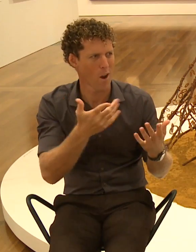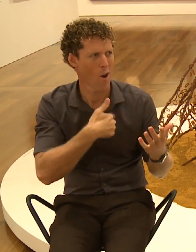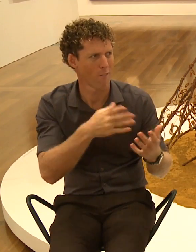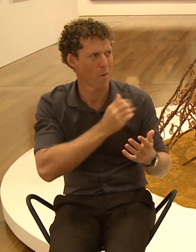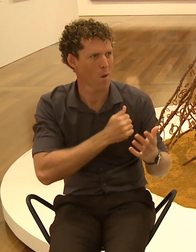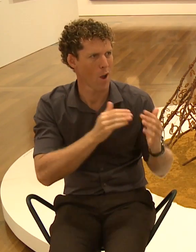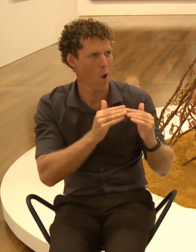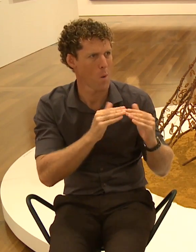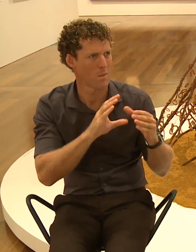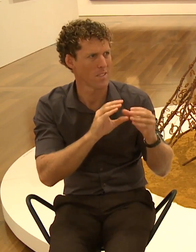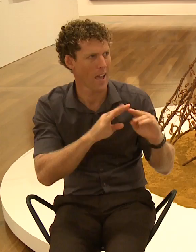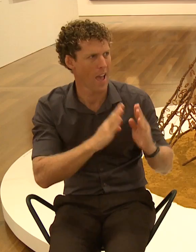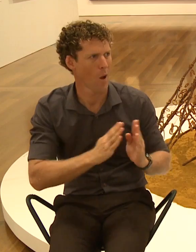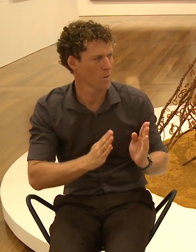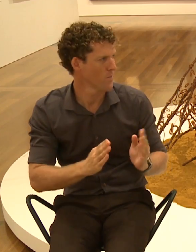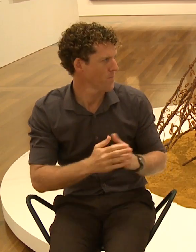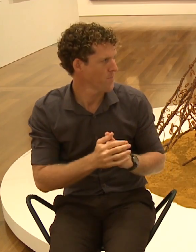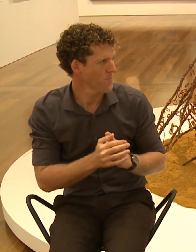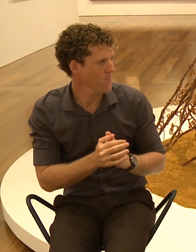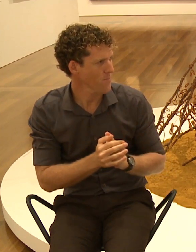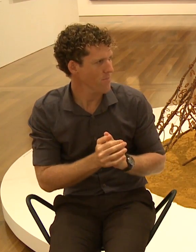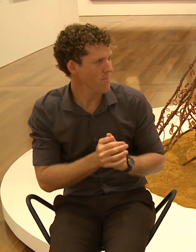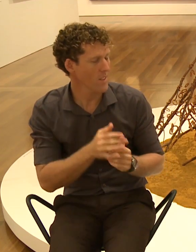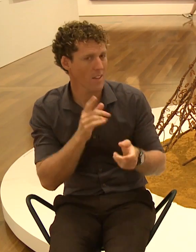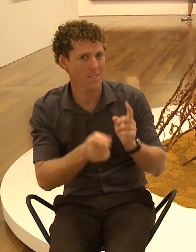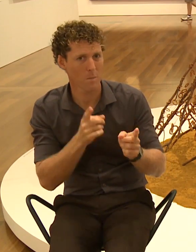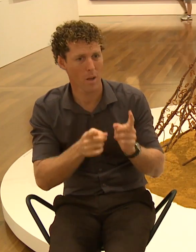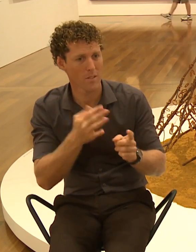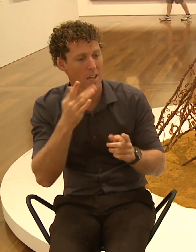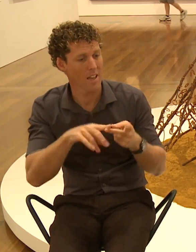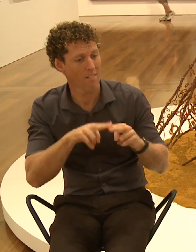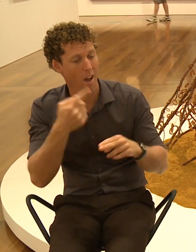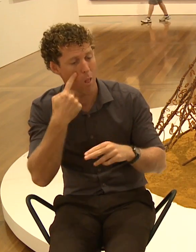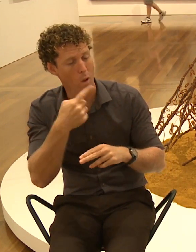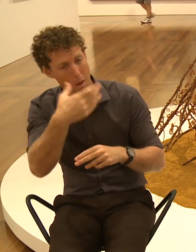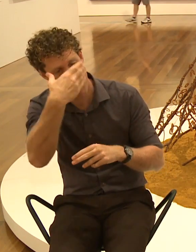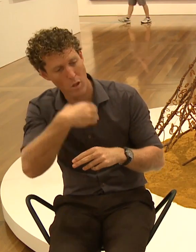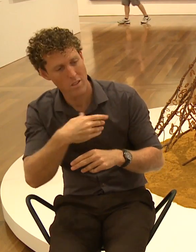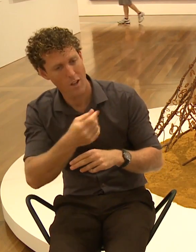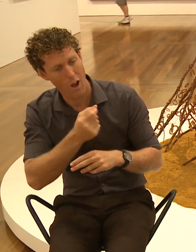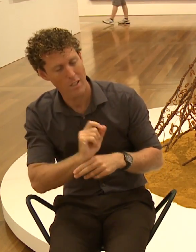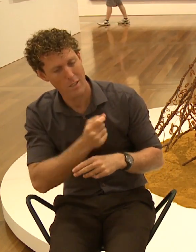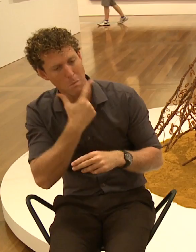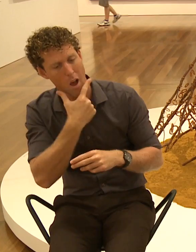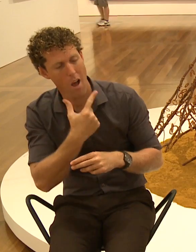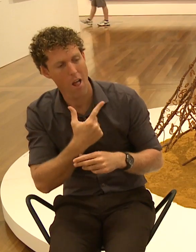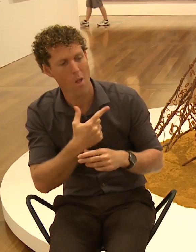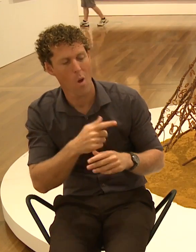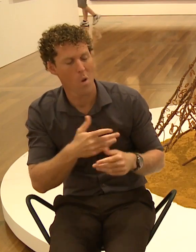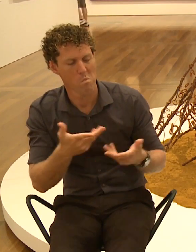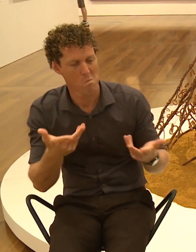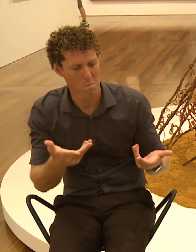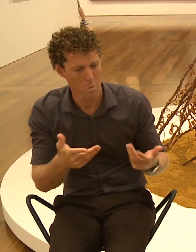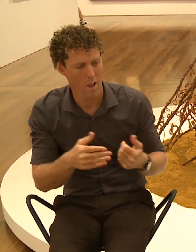from. And sometimes you look at someone and you say, you know, you smile or whatever, and